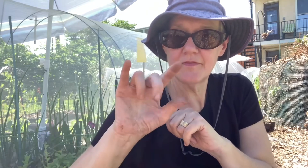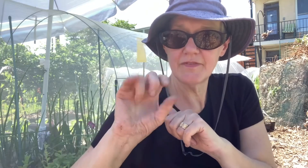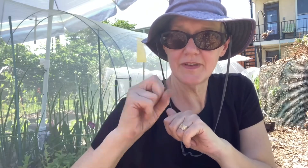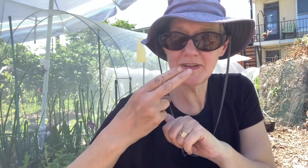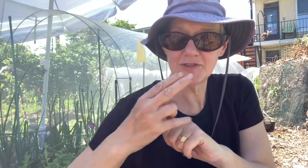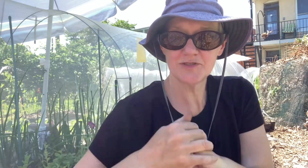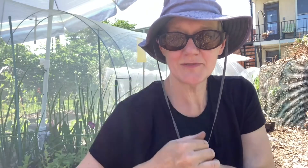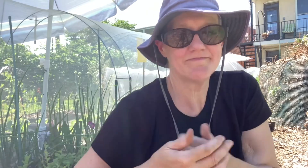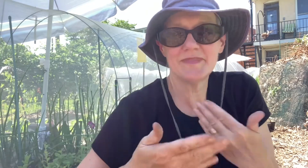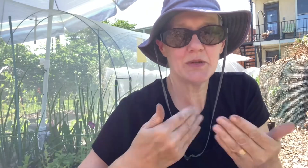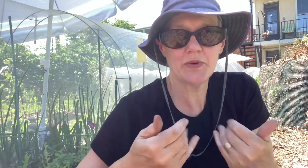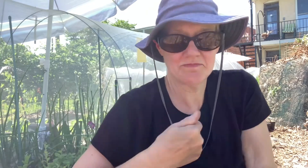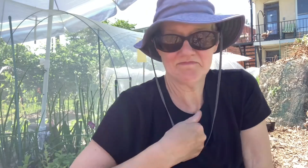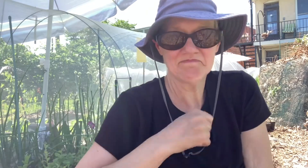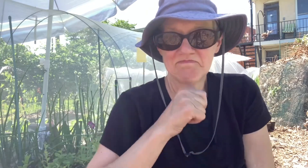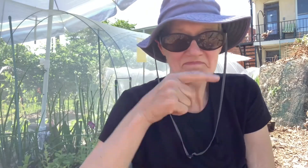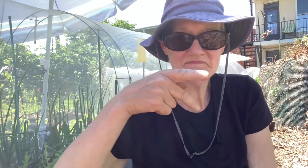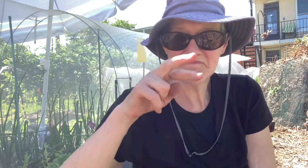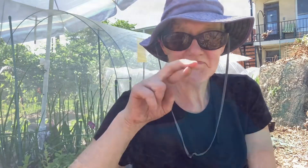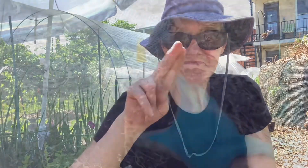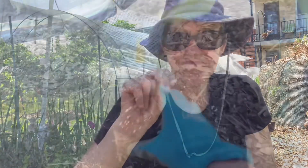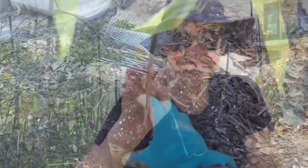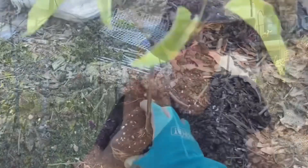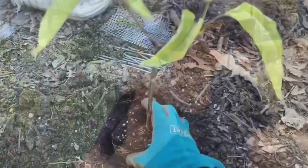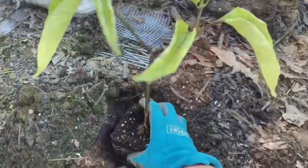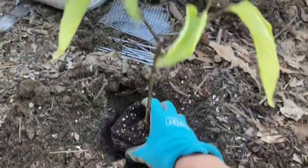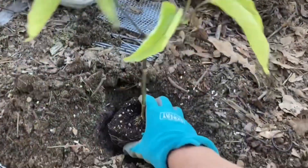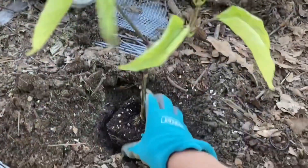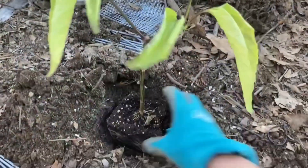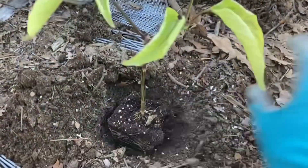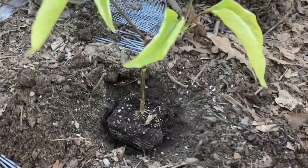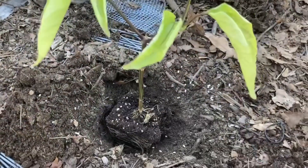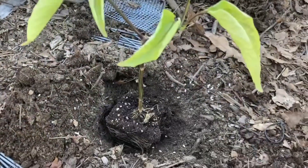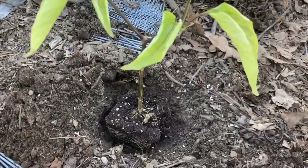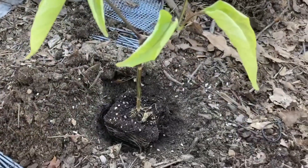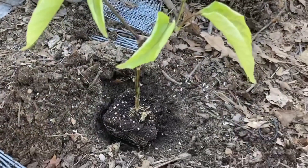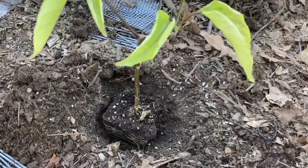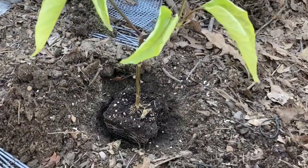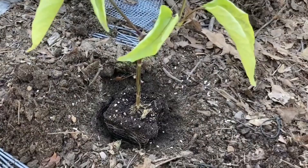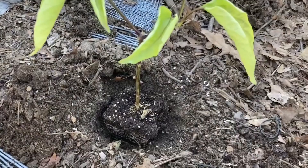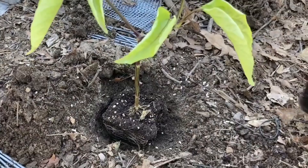second set of fruits. So anyway, I don't prune my peppers.